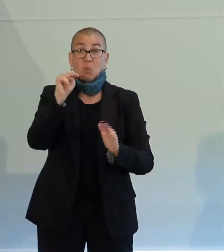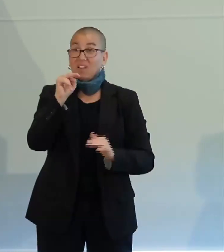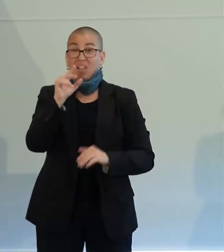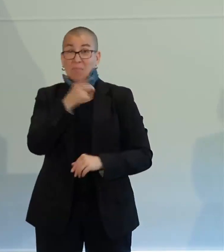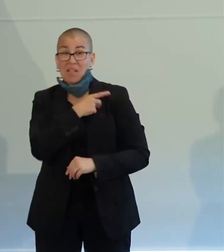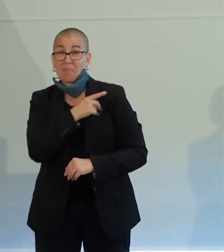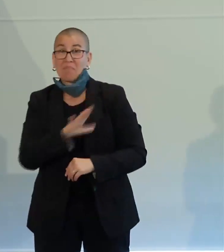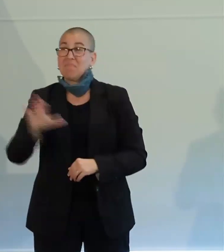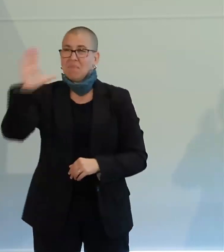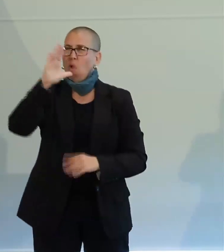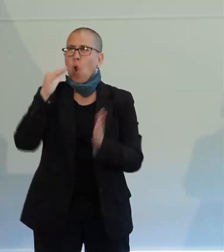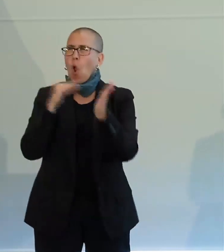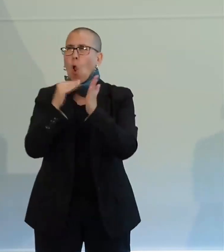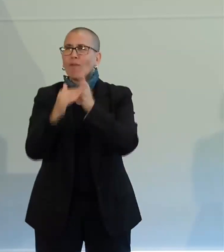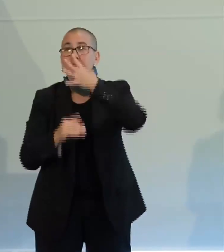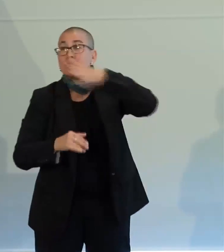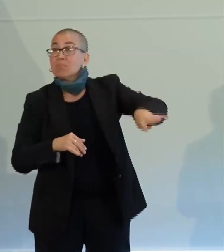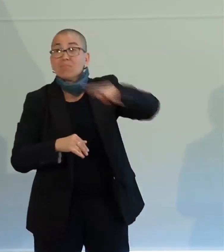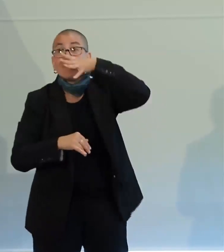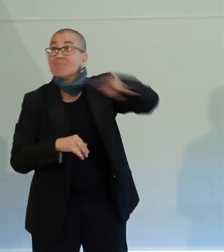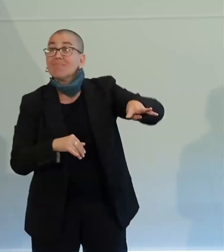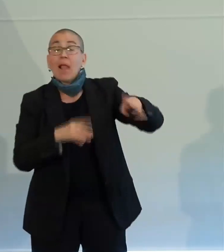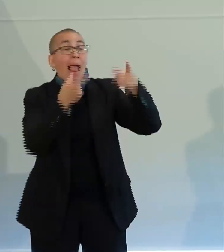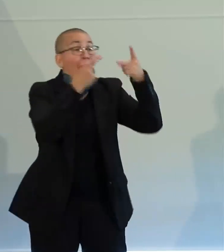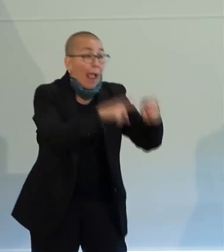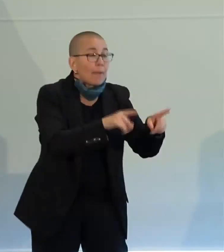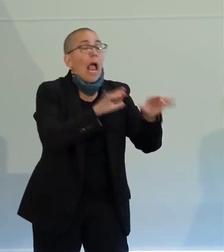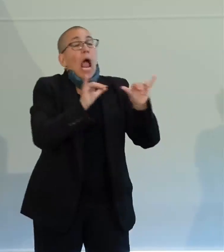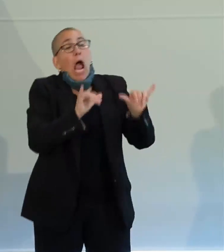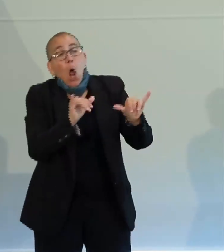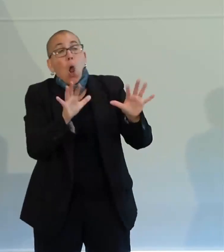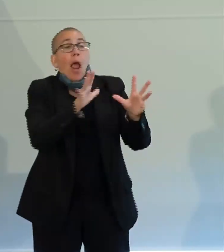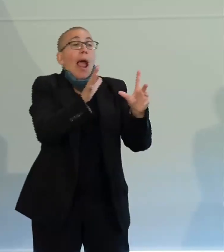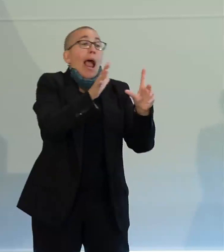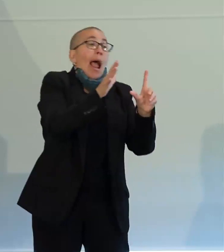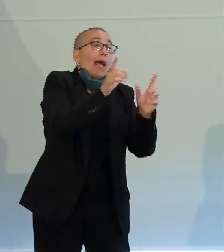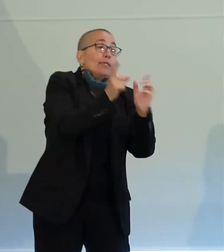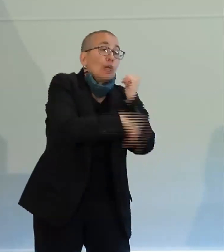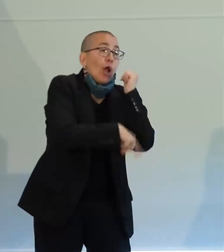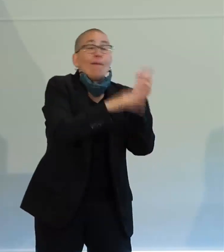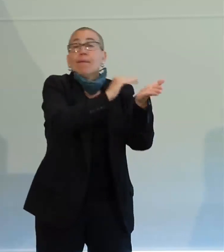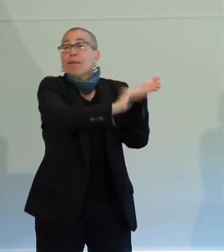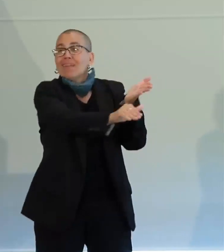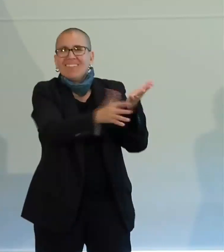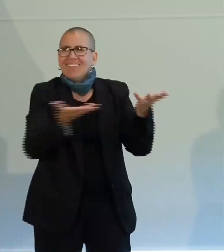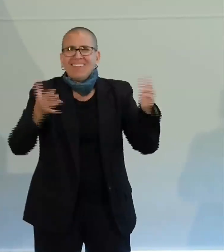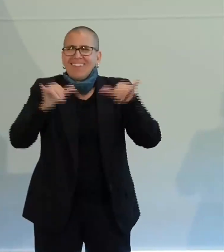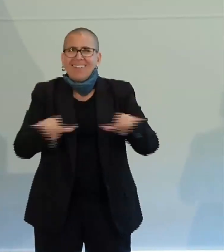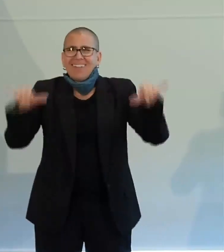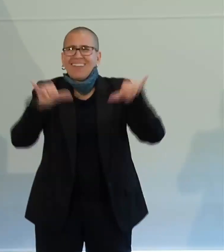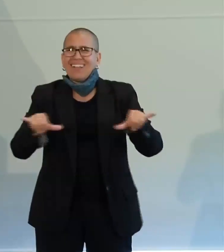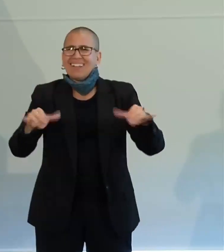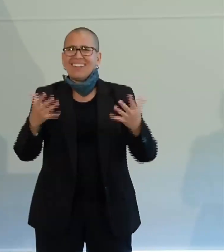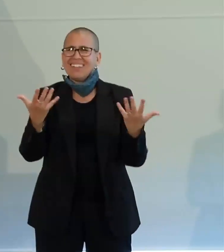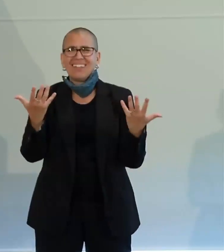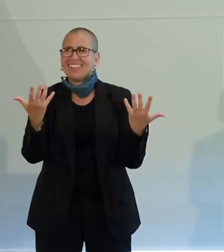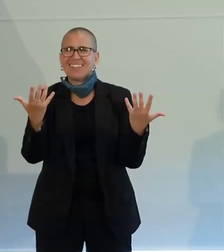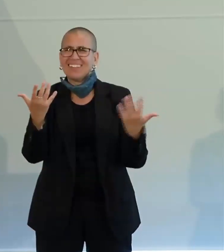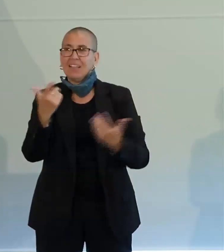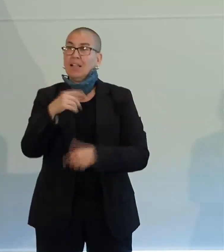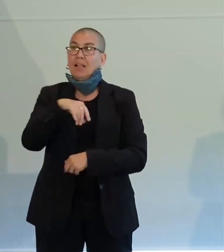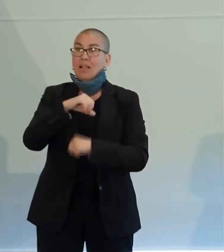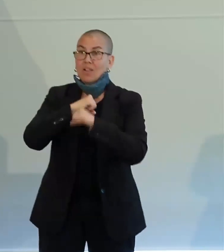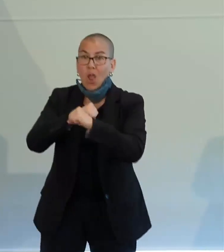historically not holding people who are public guardians accountable for their behavior